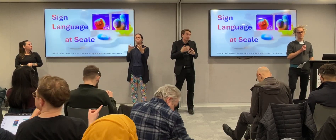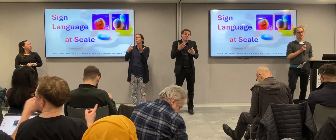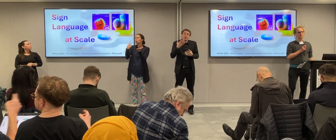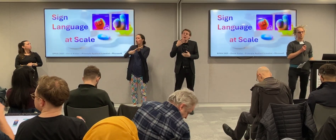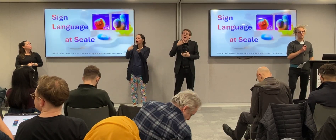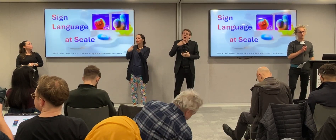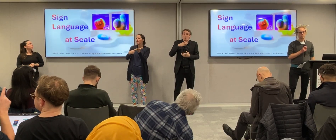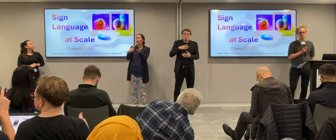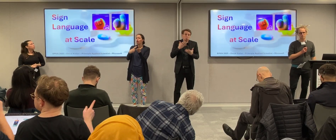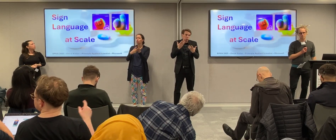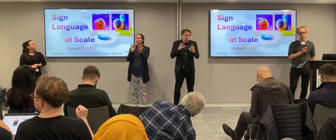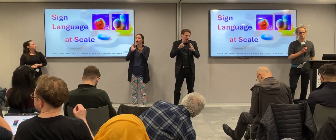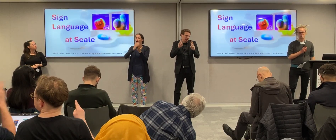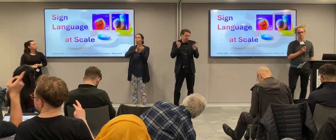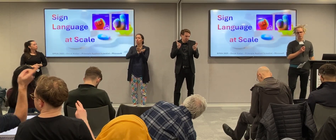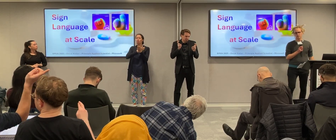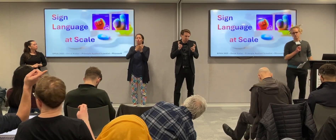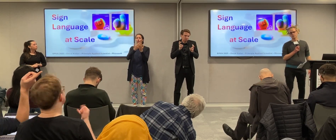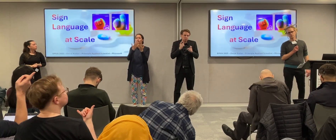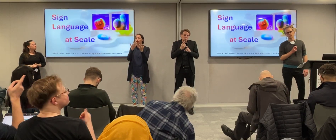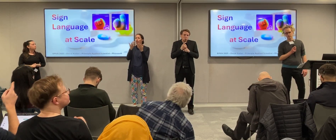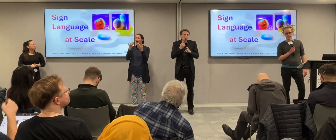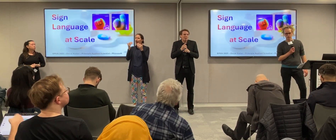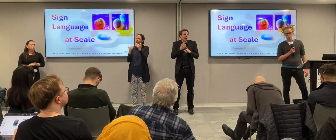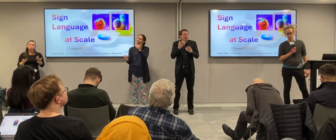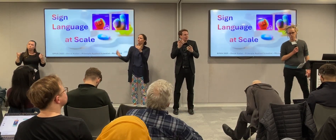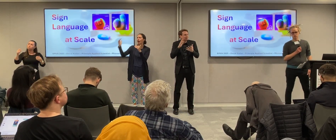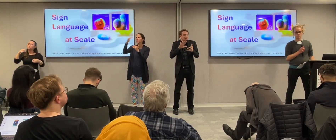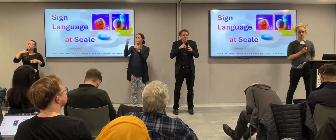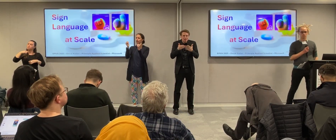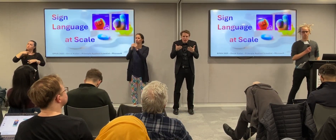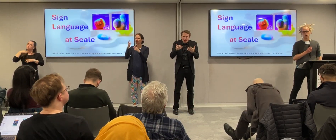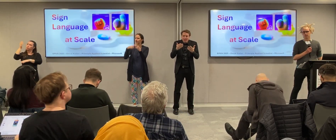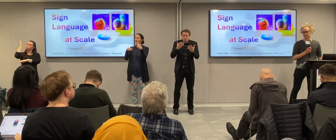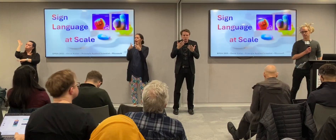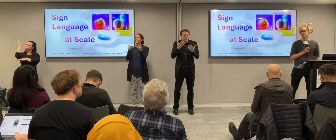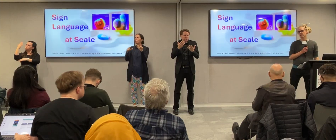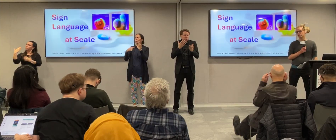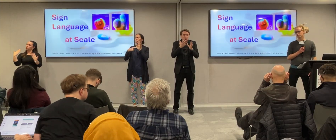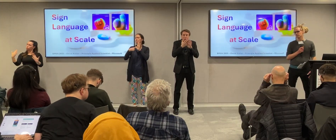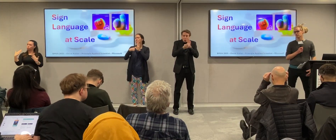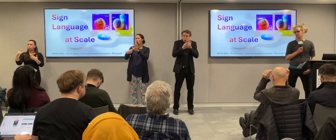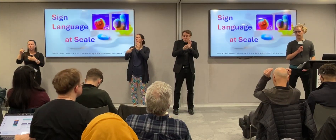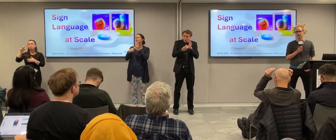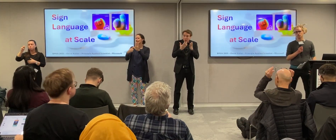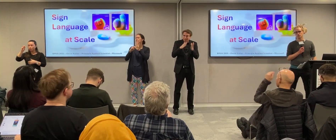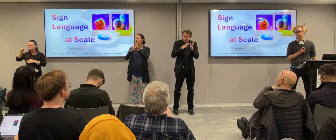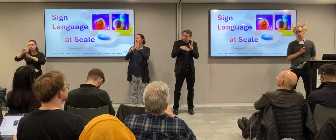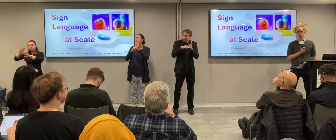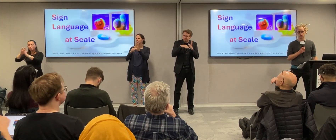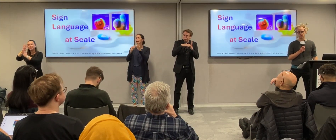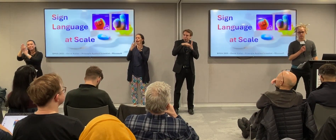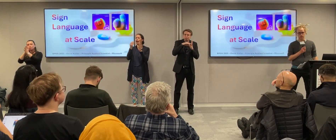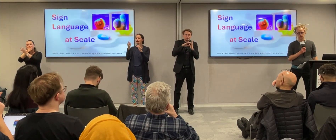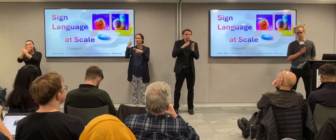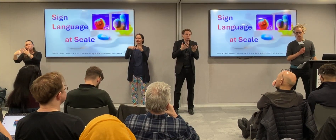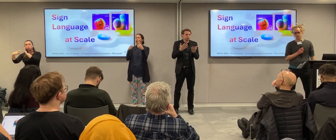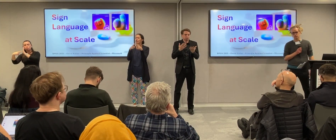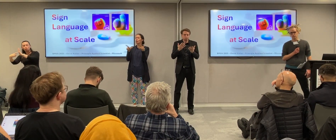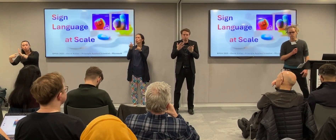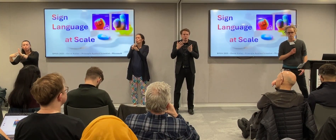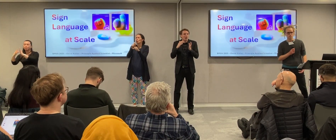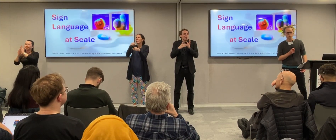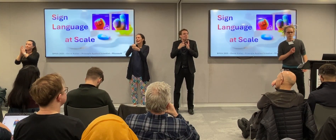about our advances in sign language modeling and sign language work at